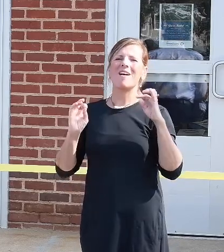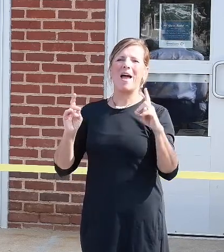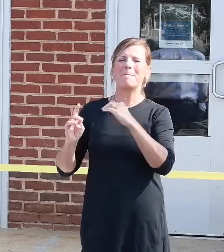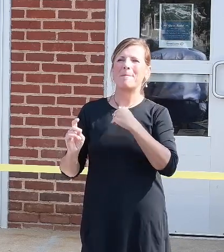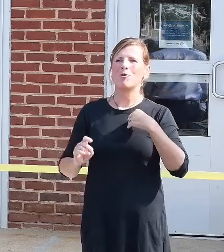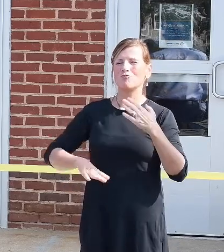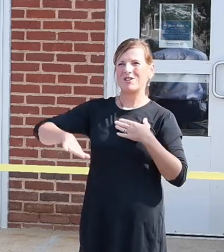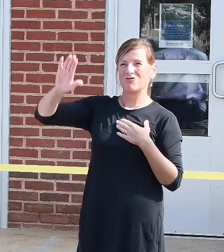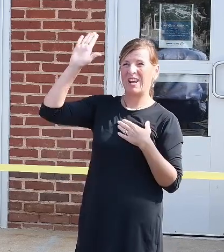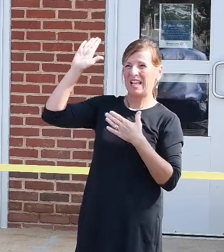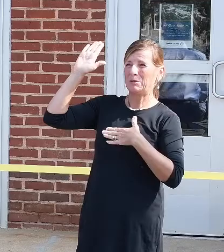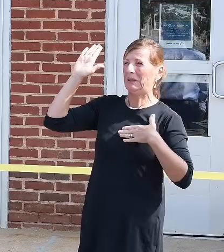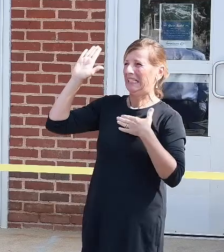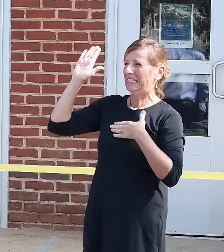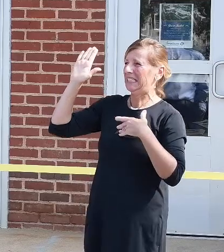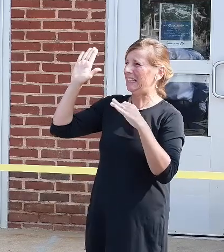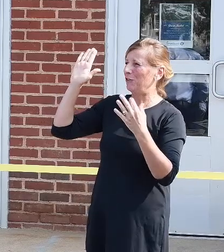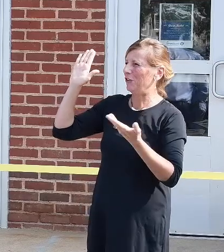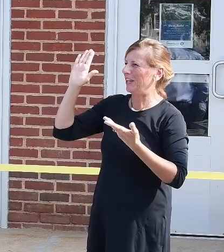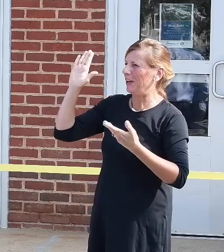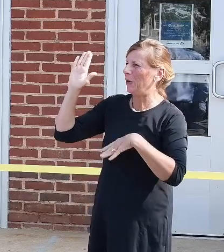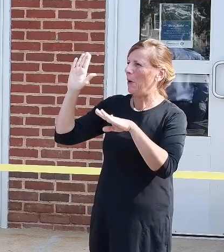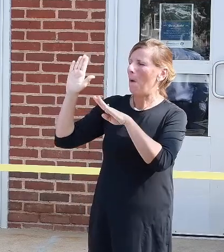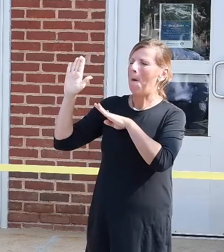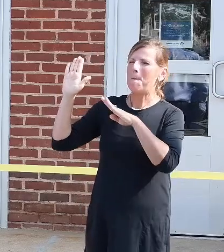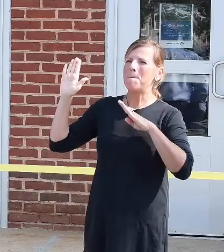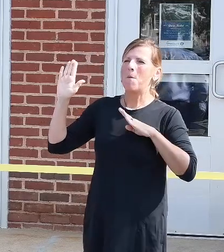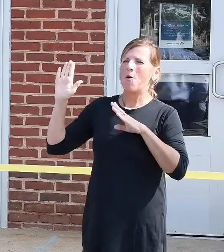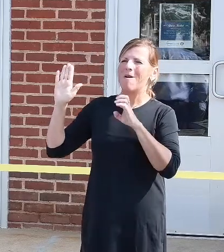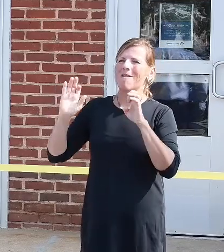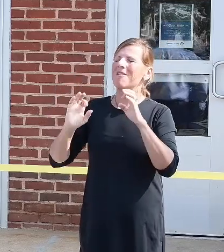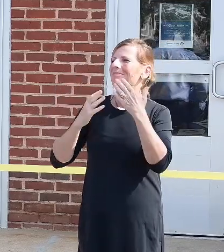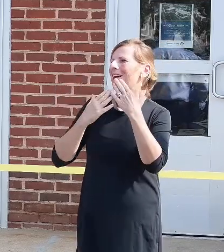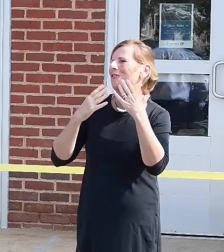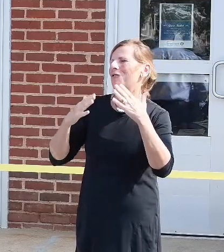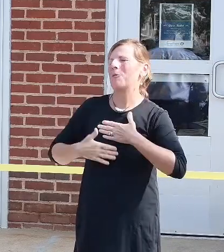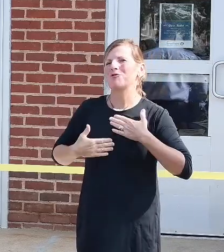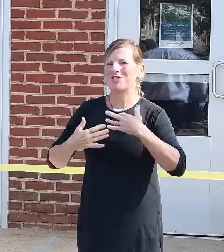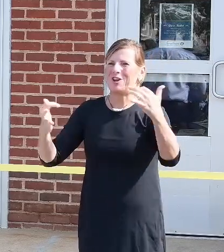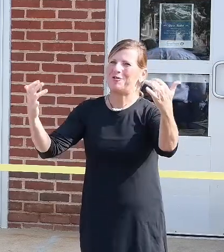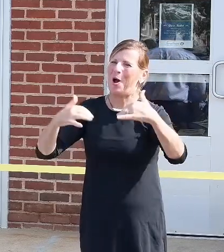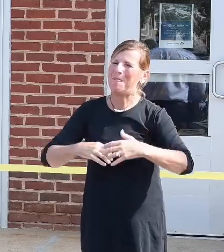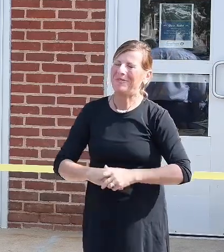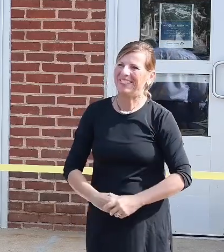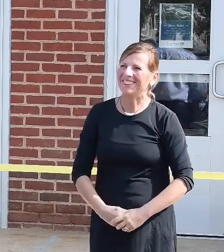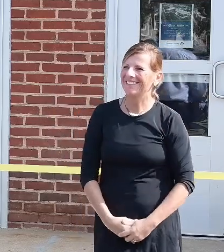raise your hands, that'd be great. Thanks, everybody. I appreciate you coming.